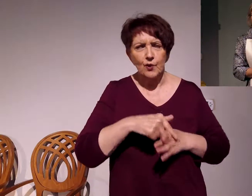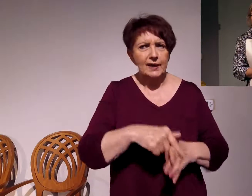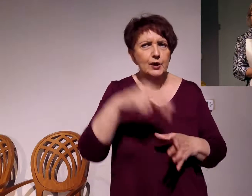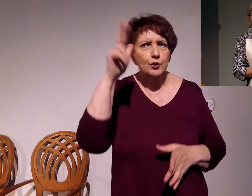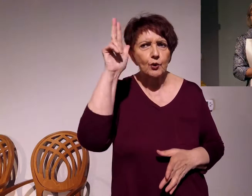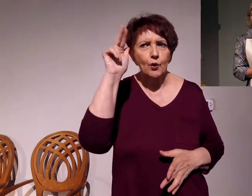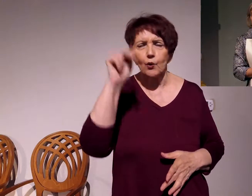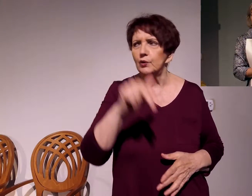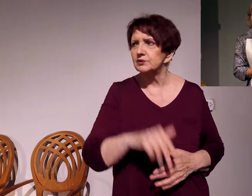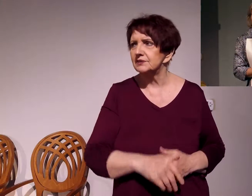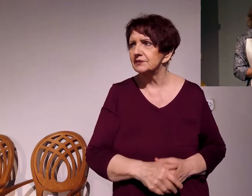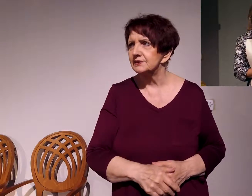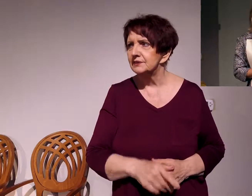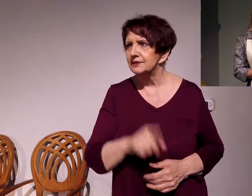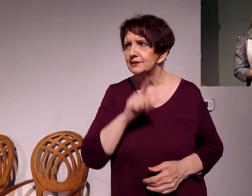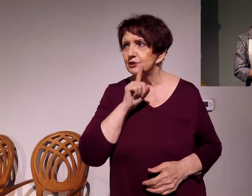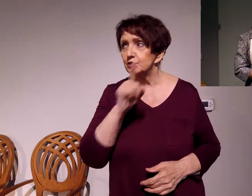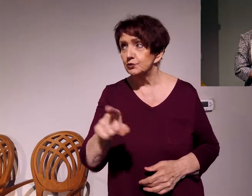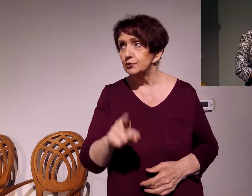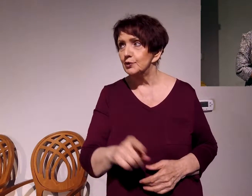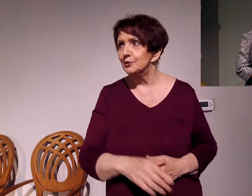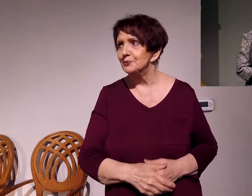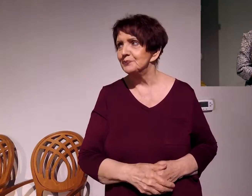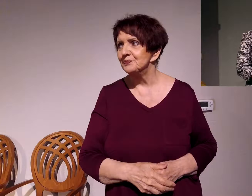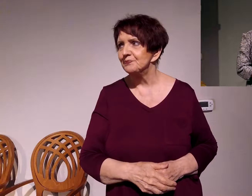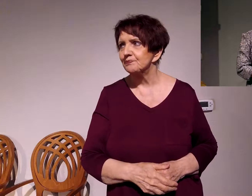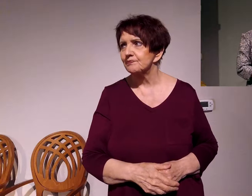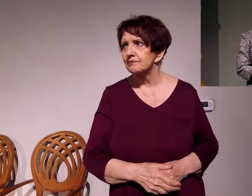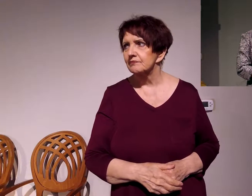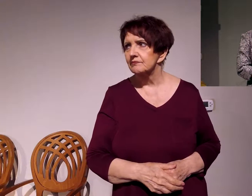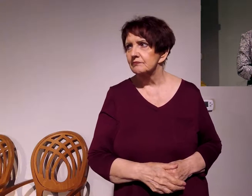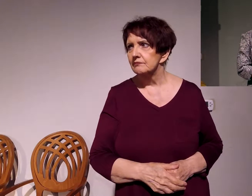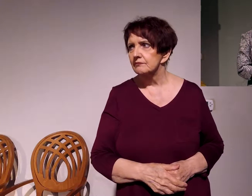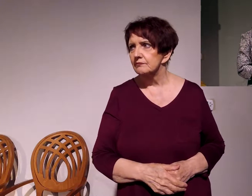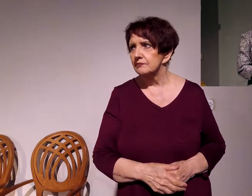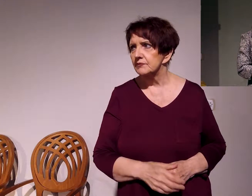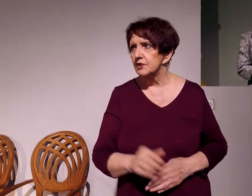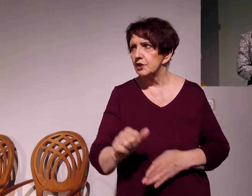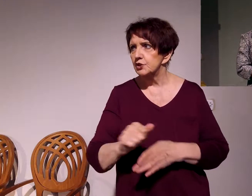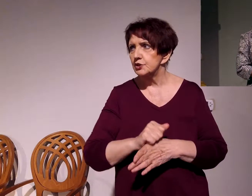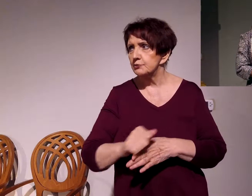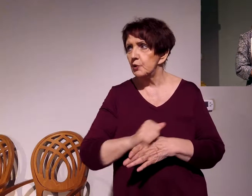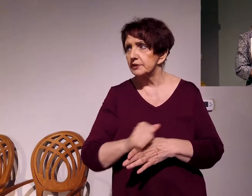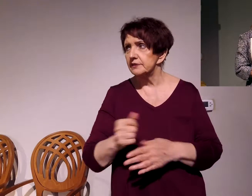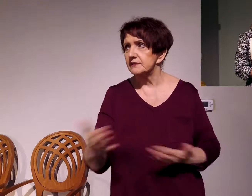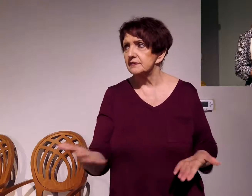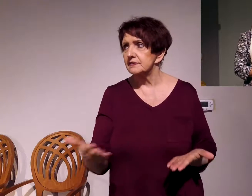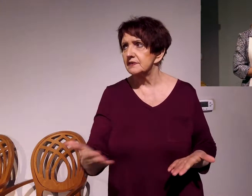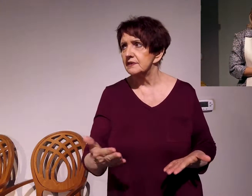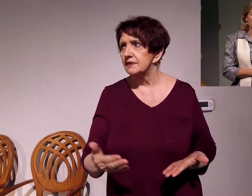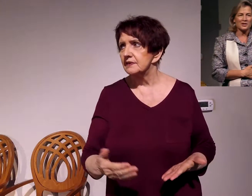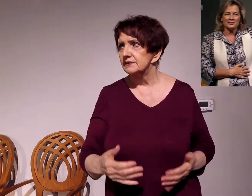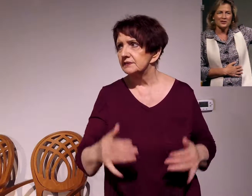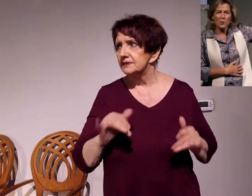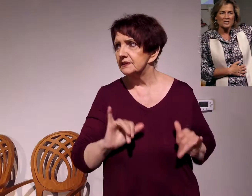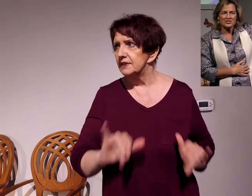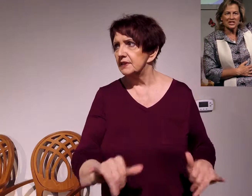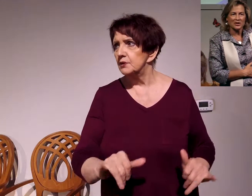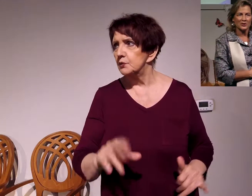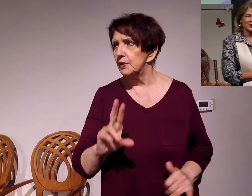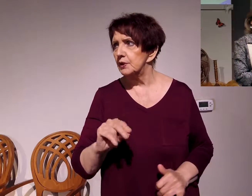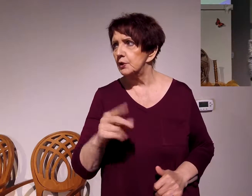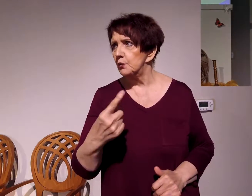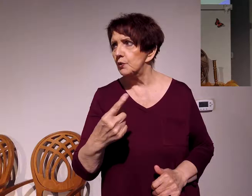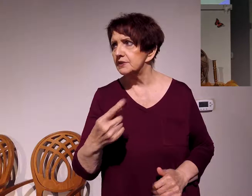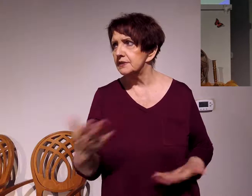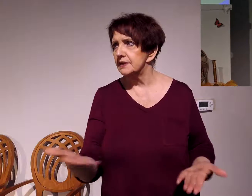horse. And it's true. And it's true. She practices here. She practices here still when no one's